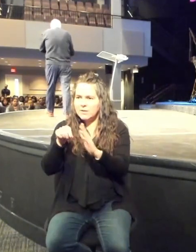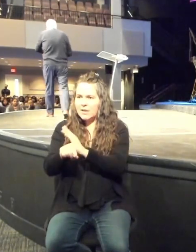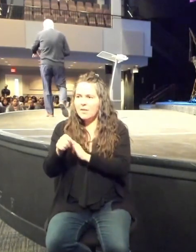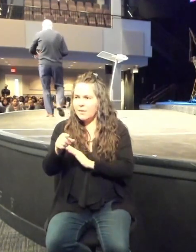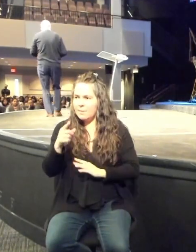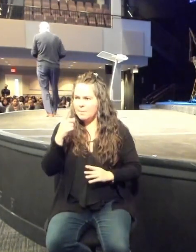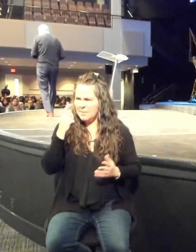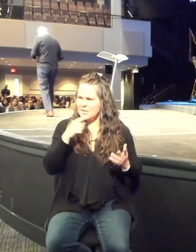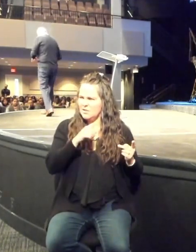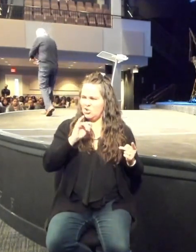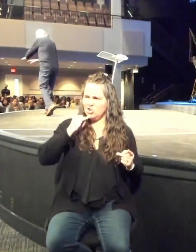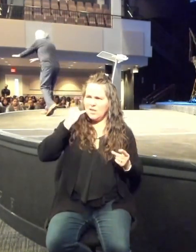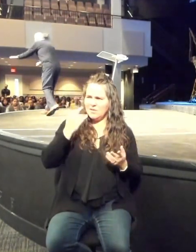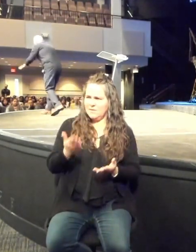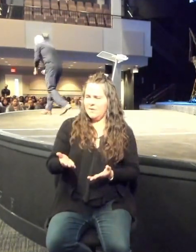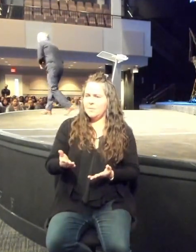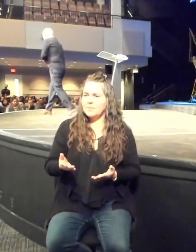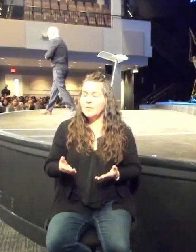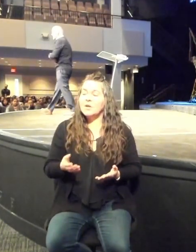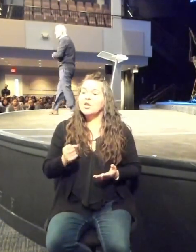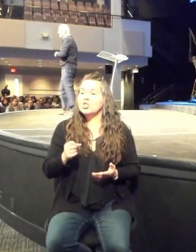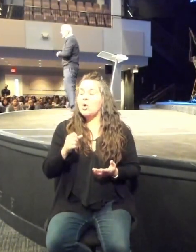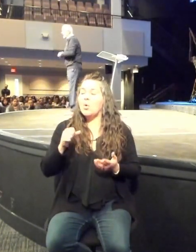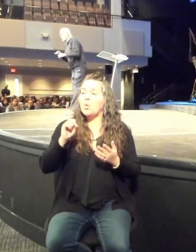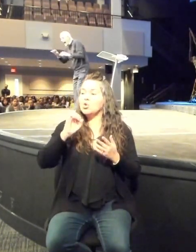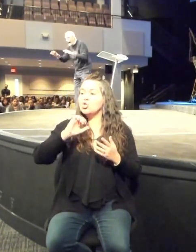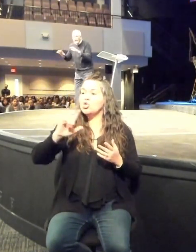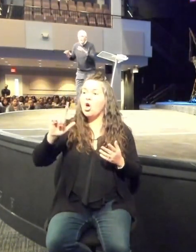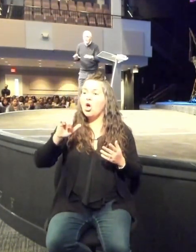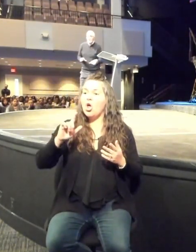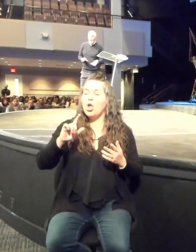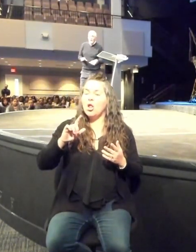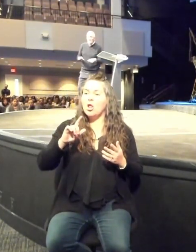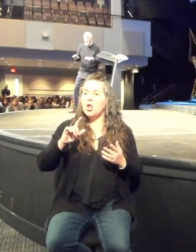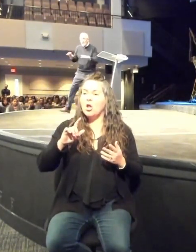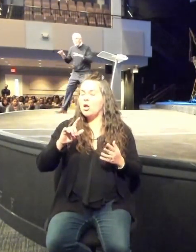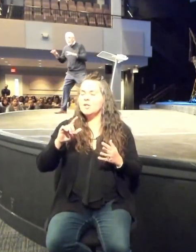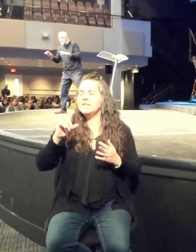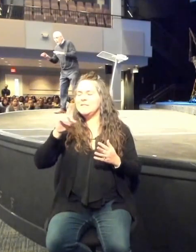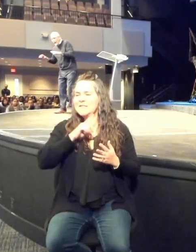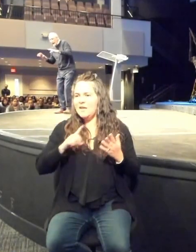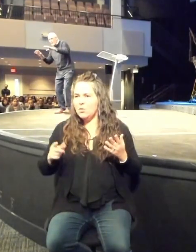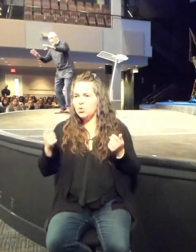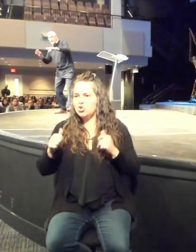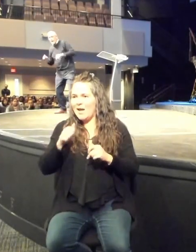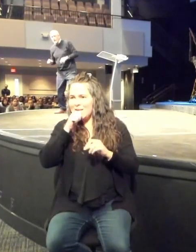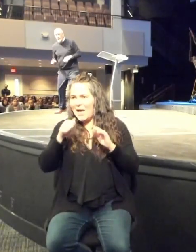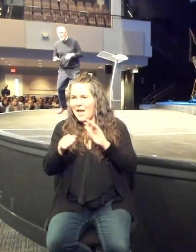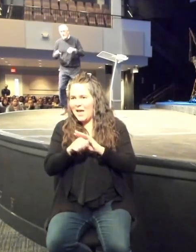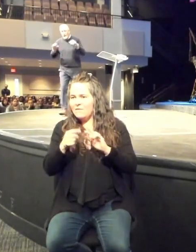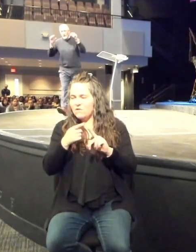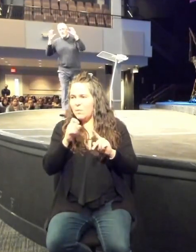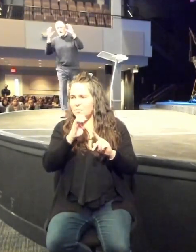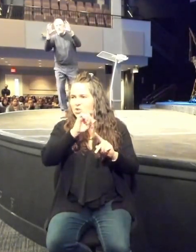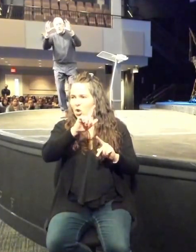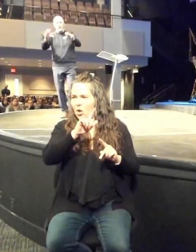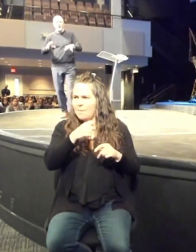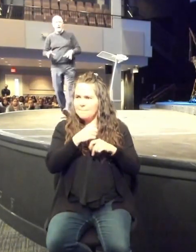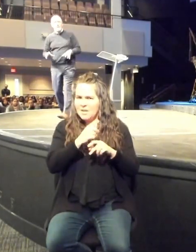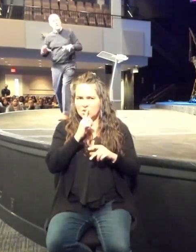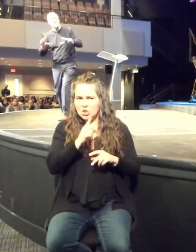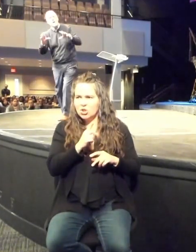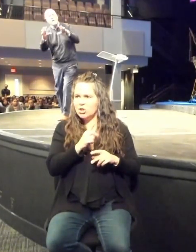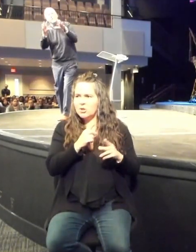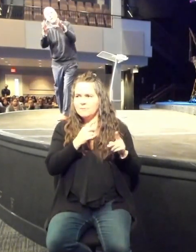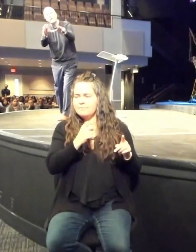in the southern part of Israel called the Judean wilderness. And he's hiding from Saul and trying to make sure he's protected from this evil